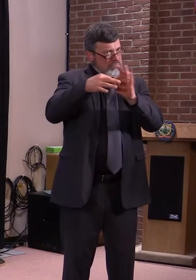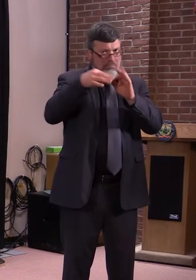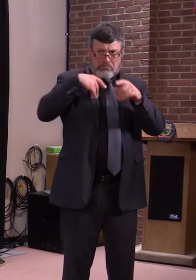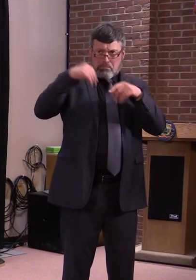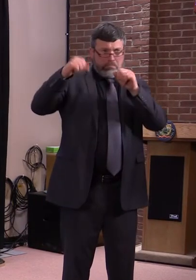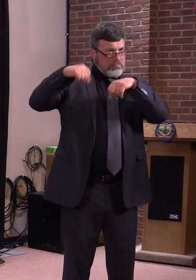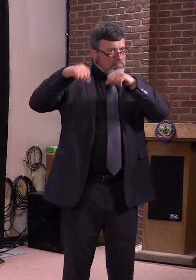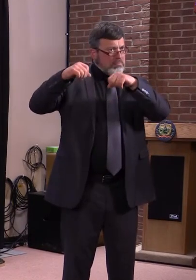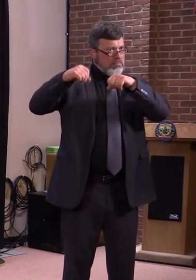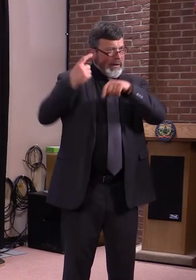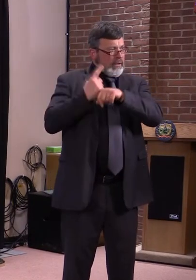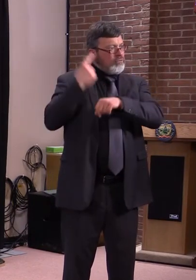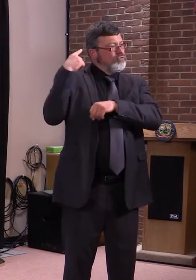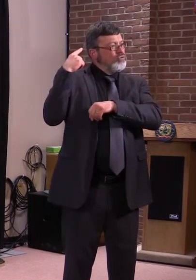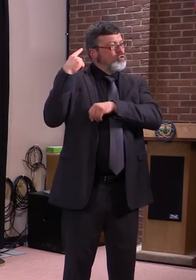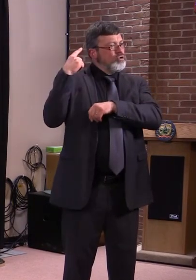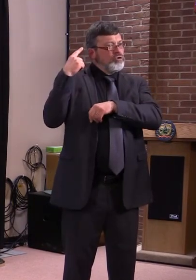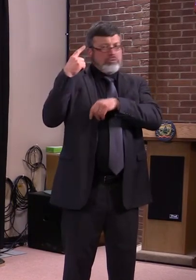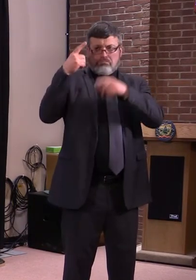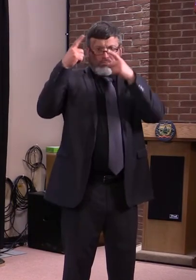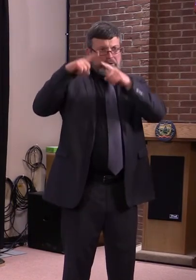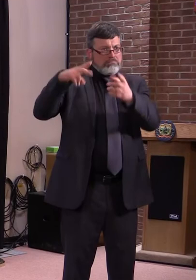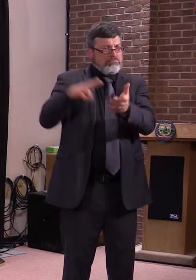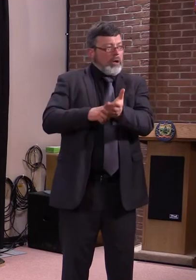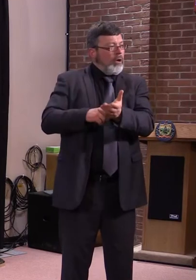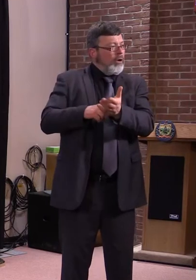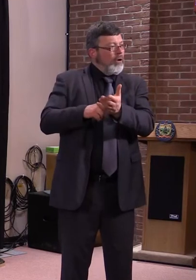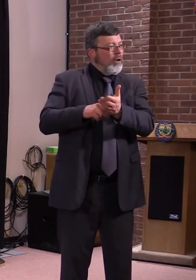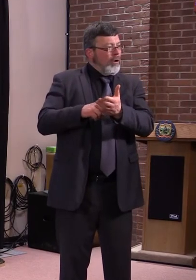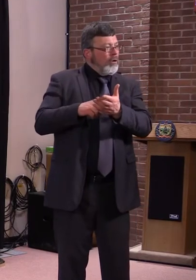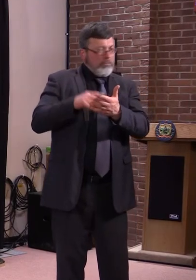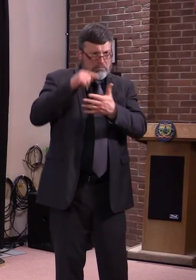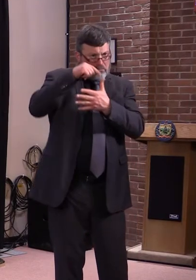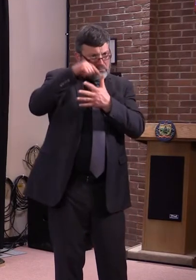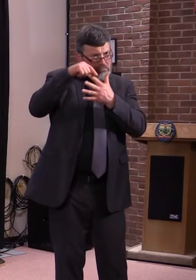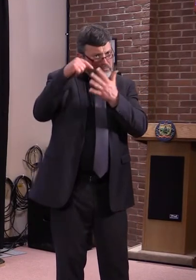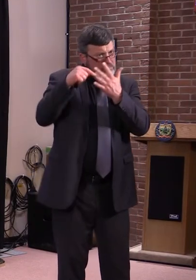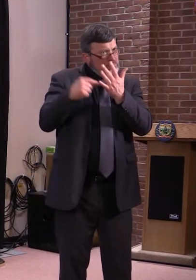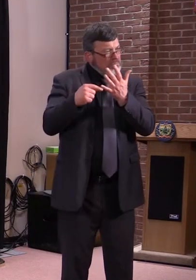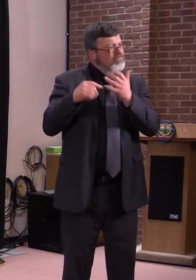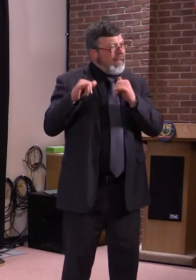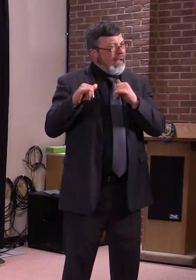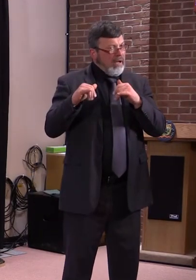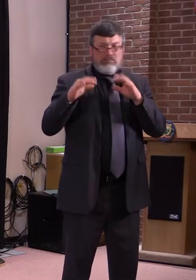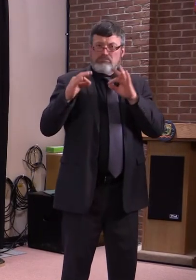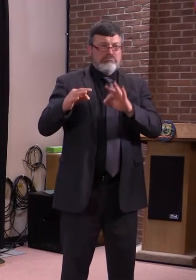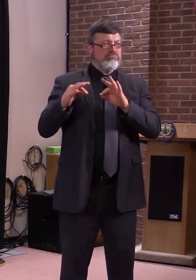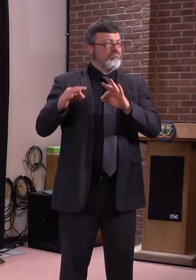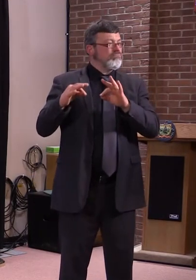year. And if you haven't seen that, you should read it because it lays it out.